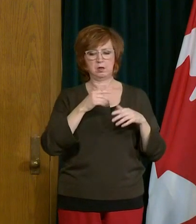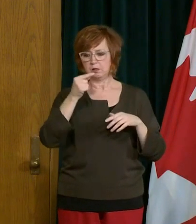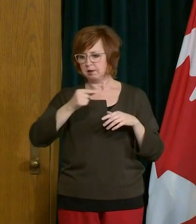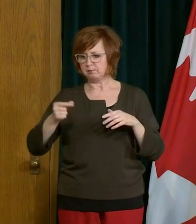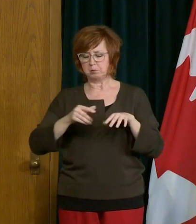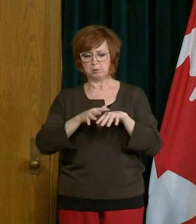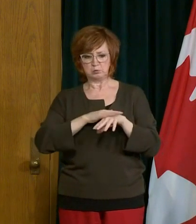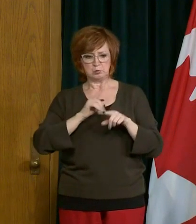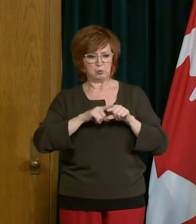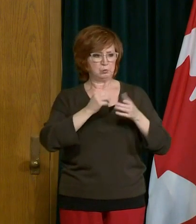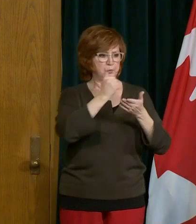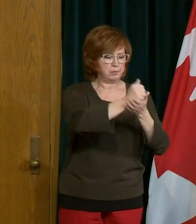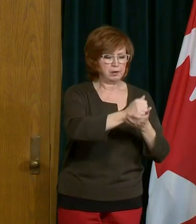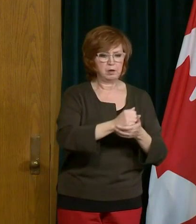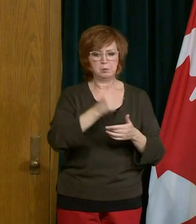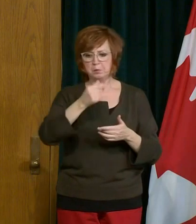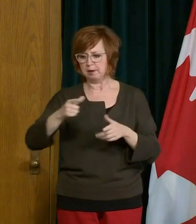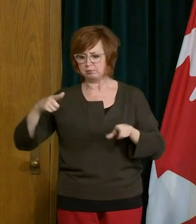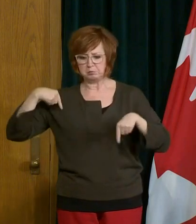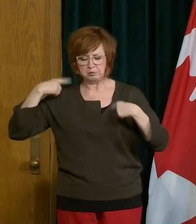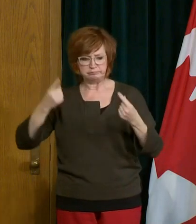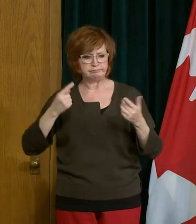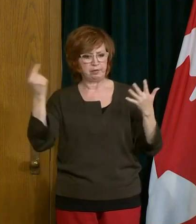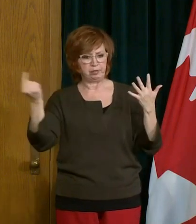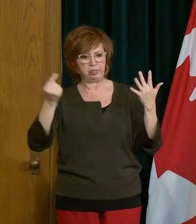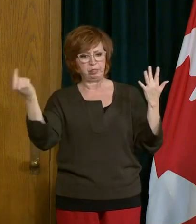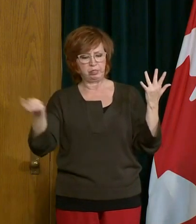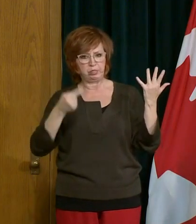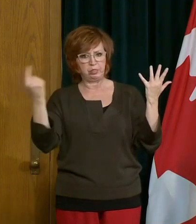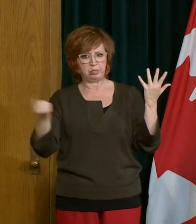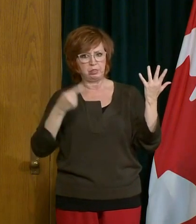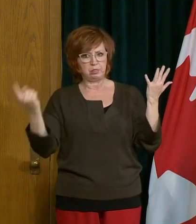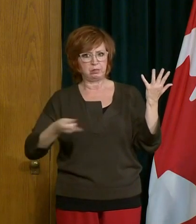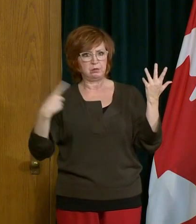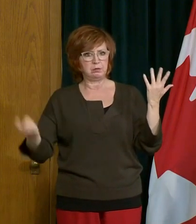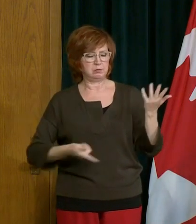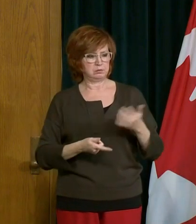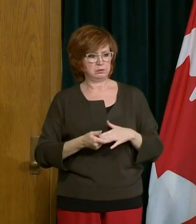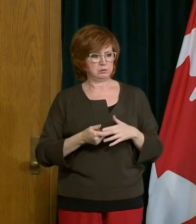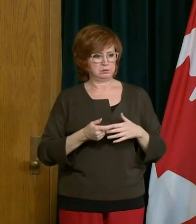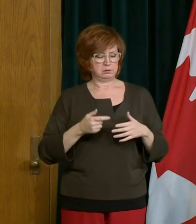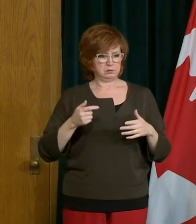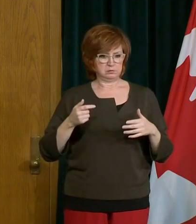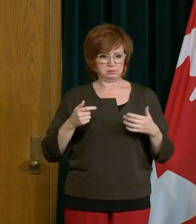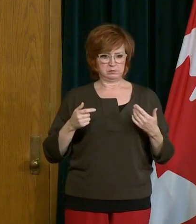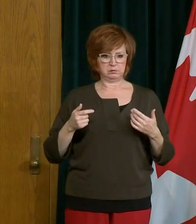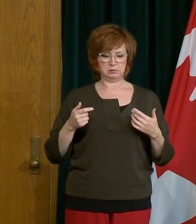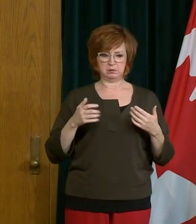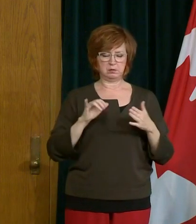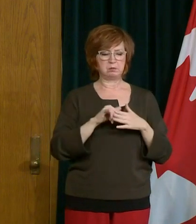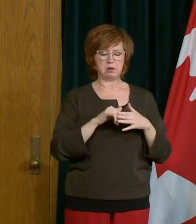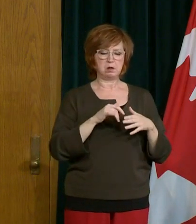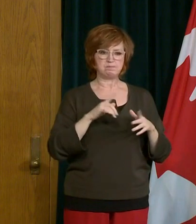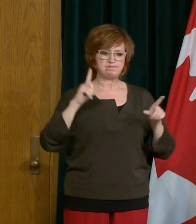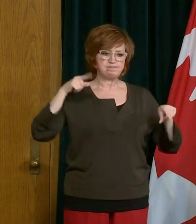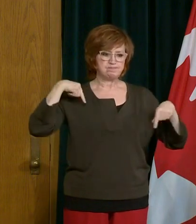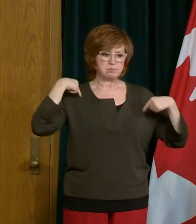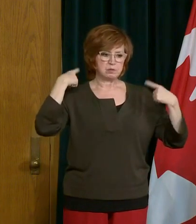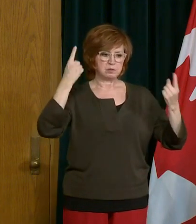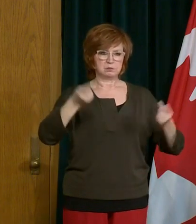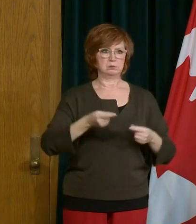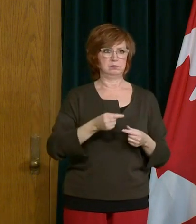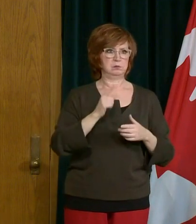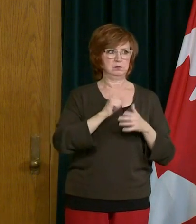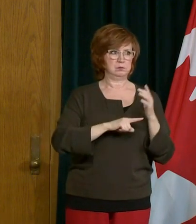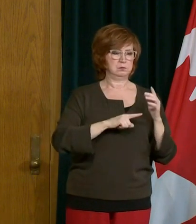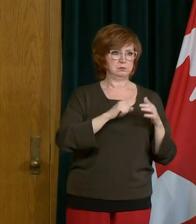to try to help shore up some of these issues that have been long brewing in the north? Which